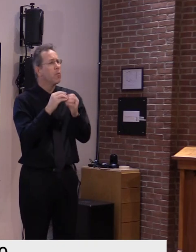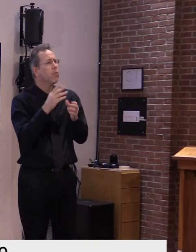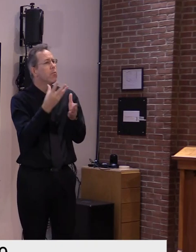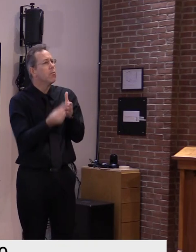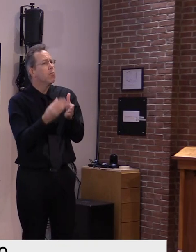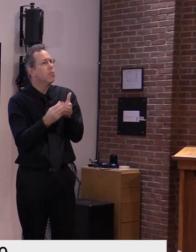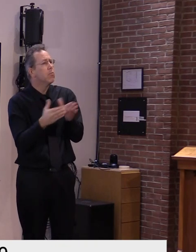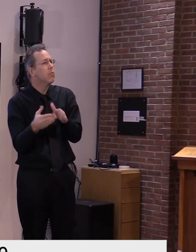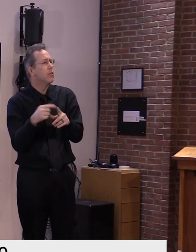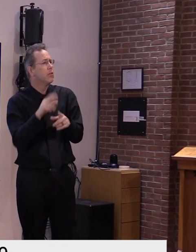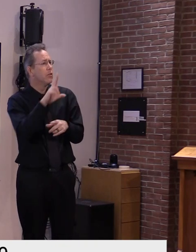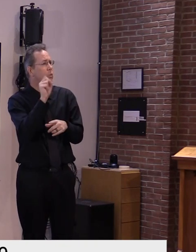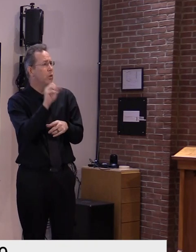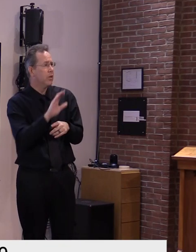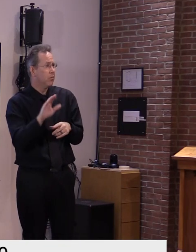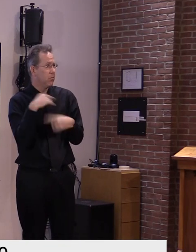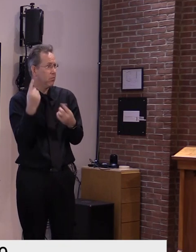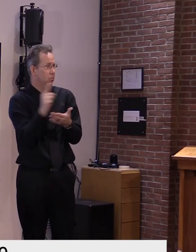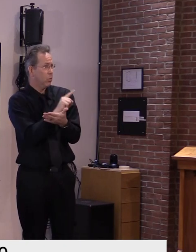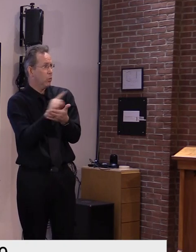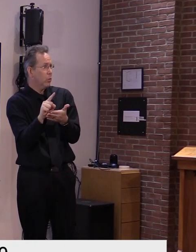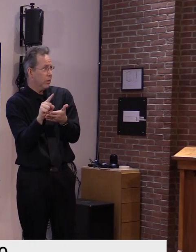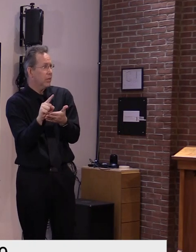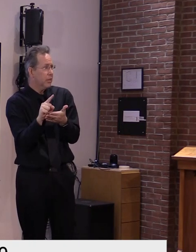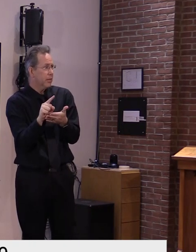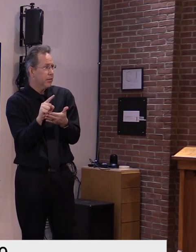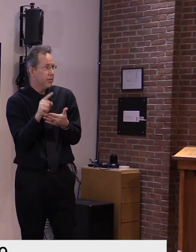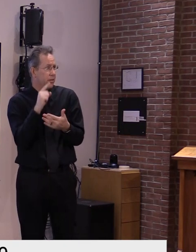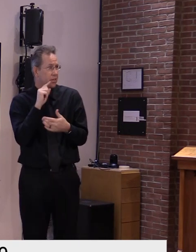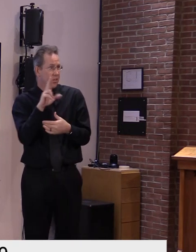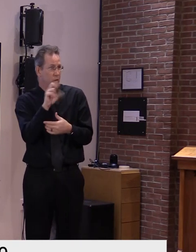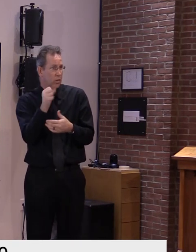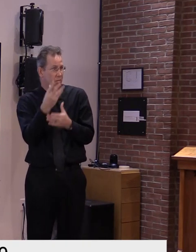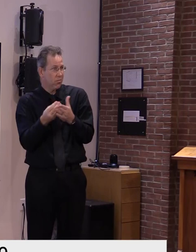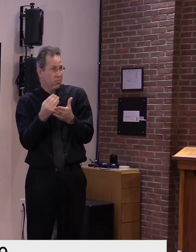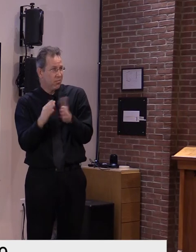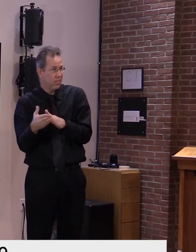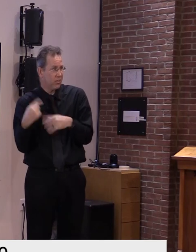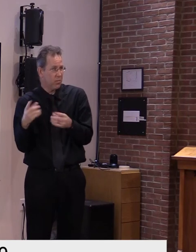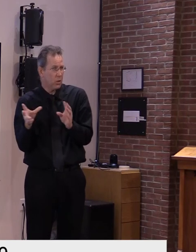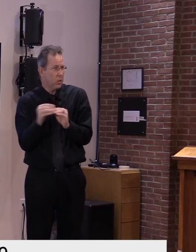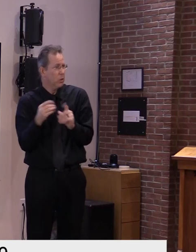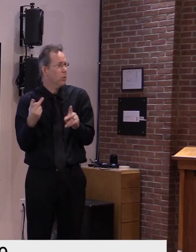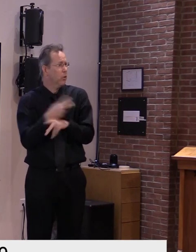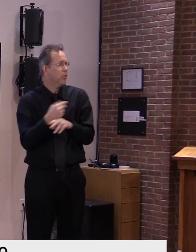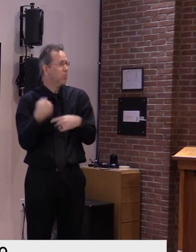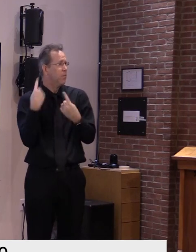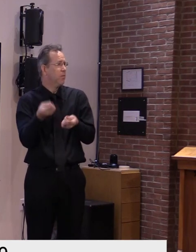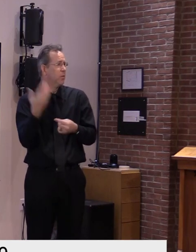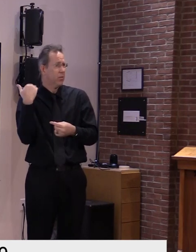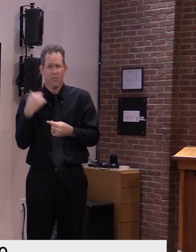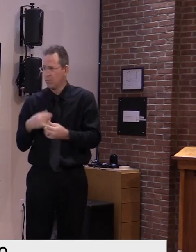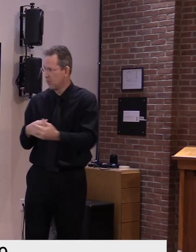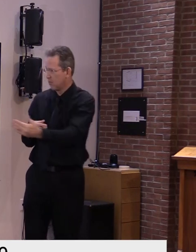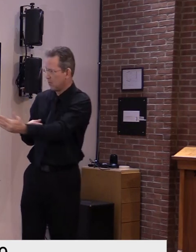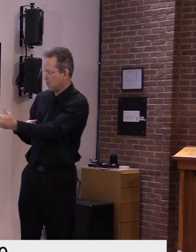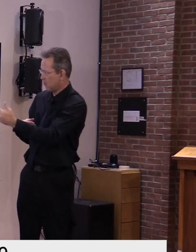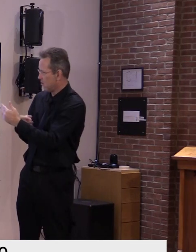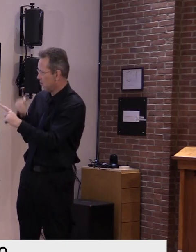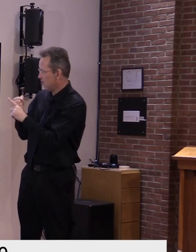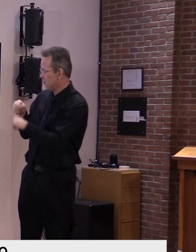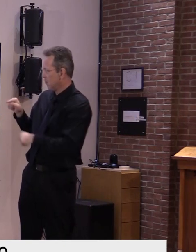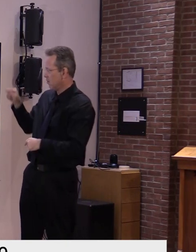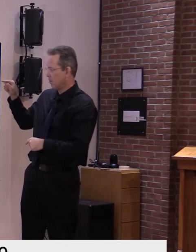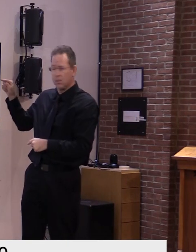that over the past week, we've also seen the U.S. death rate reach its highest point on a 7-day average, surpassing the terrible